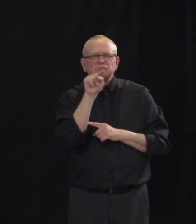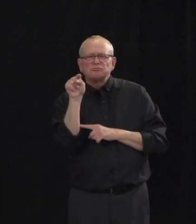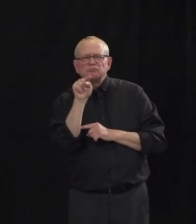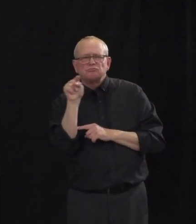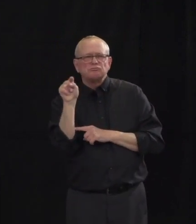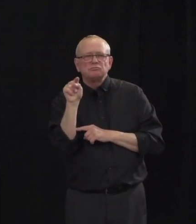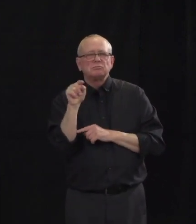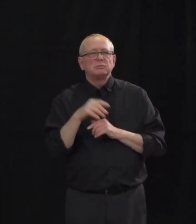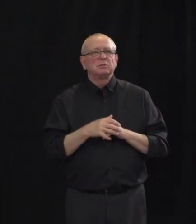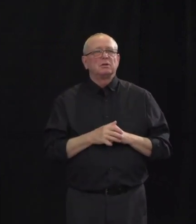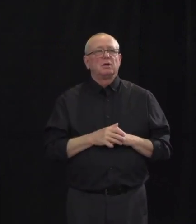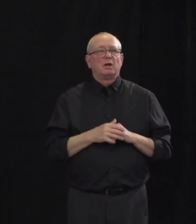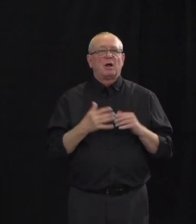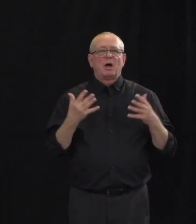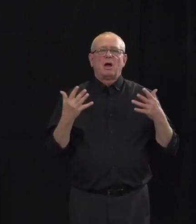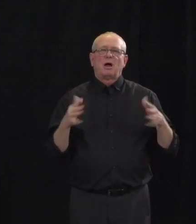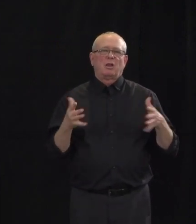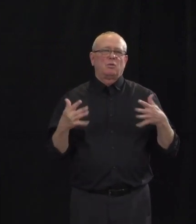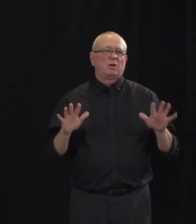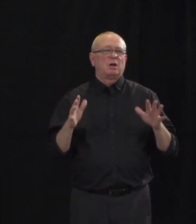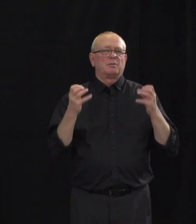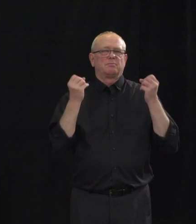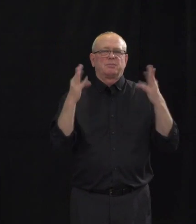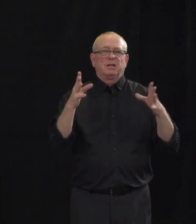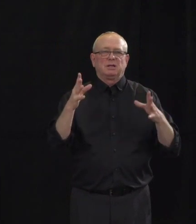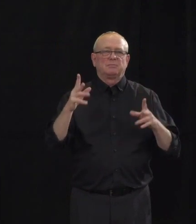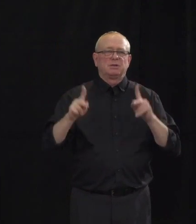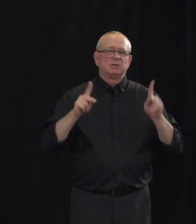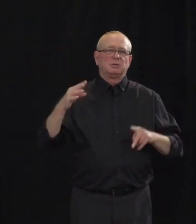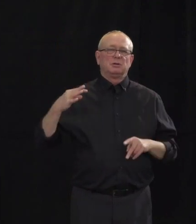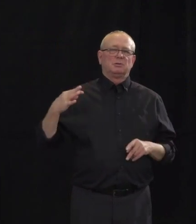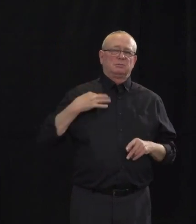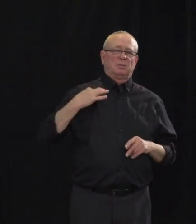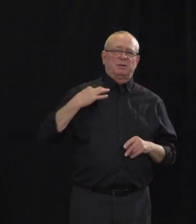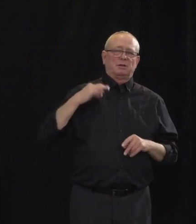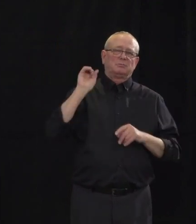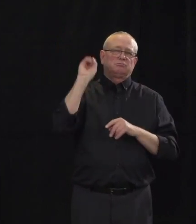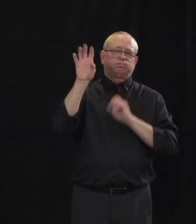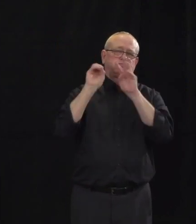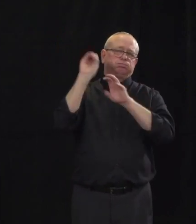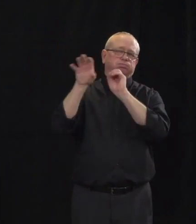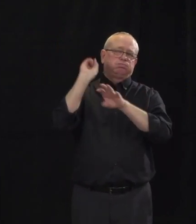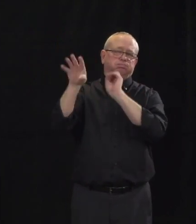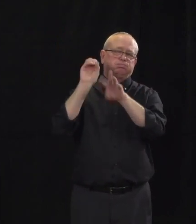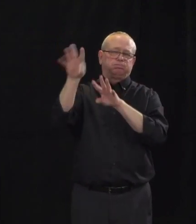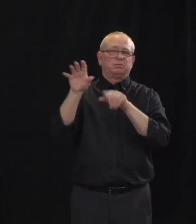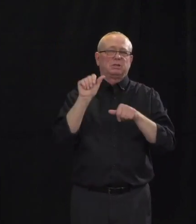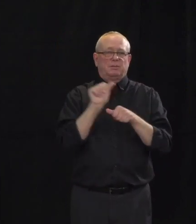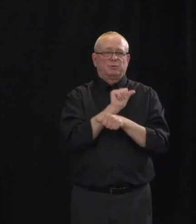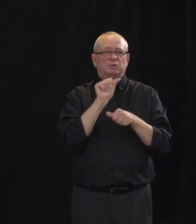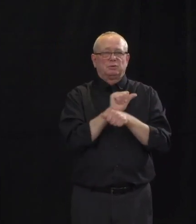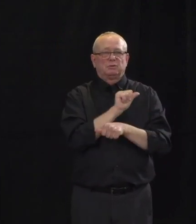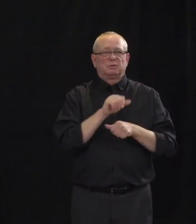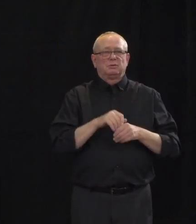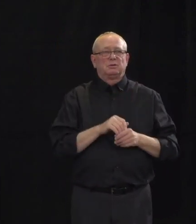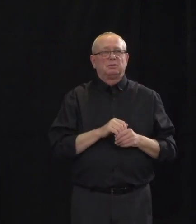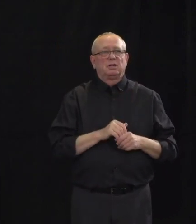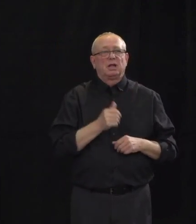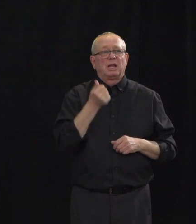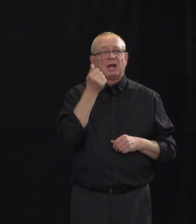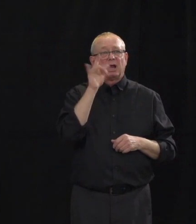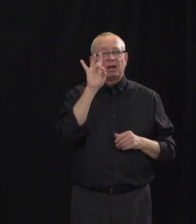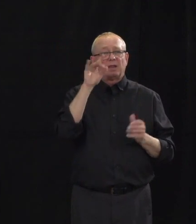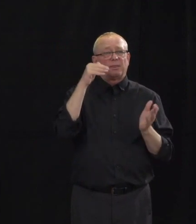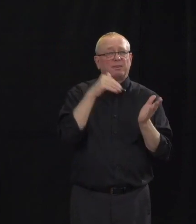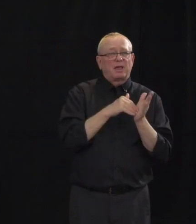Alberta, and more than $18.5 million has been dispersed to folks in self-isolation.